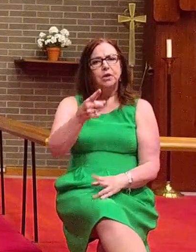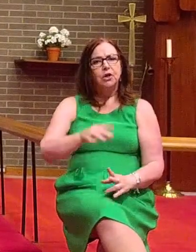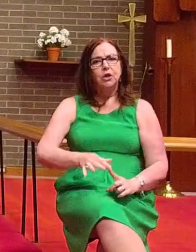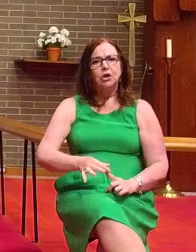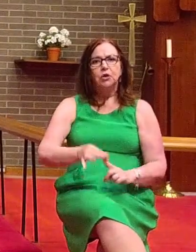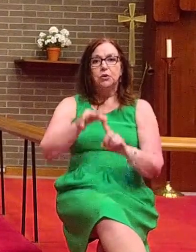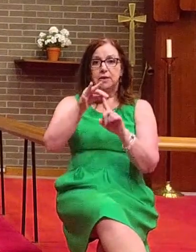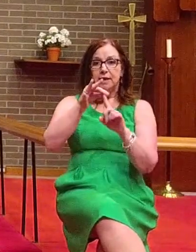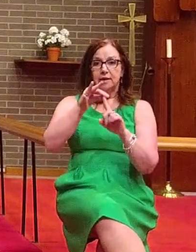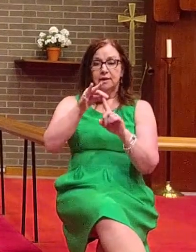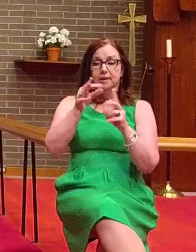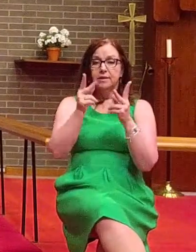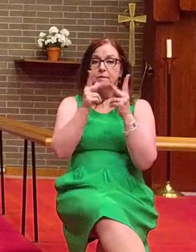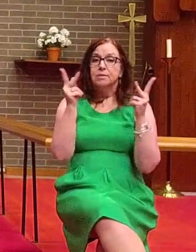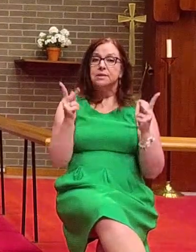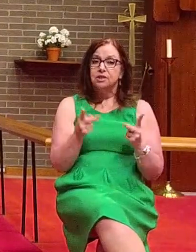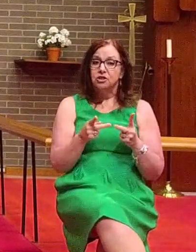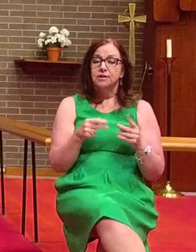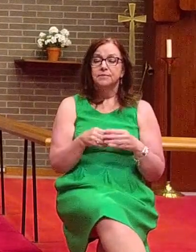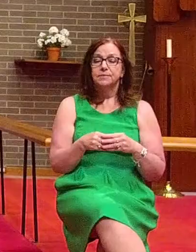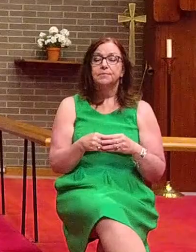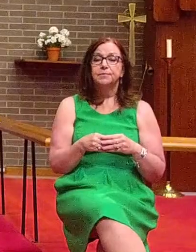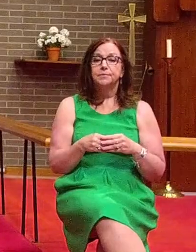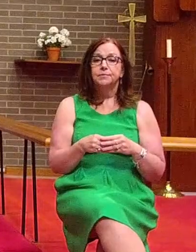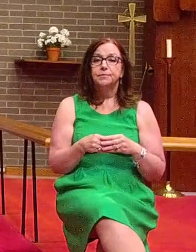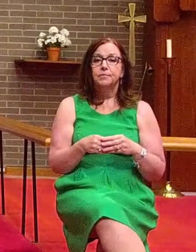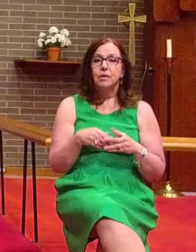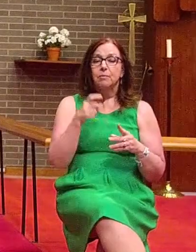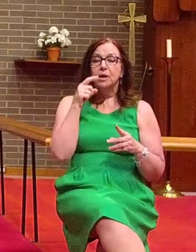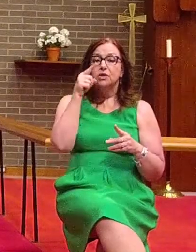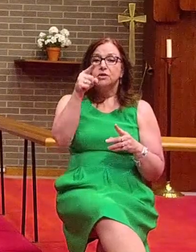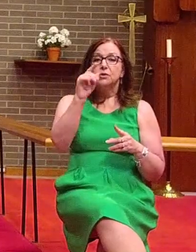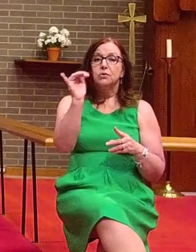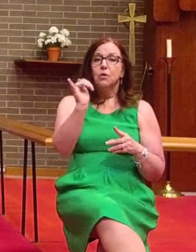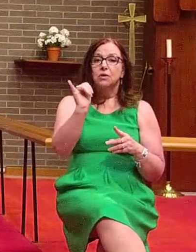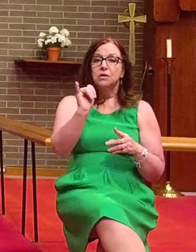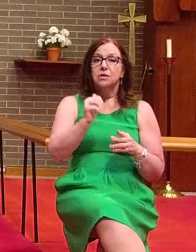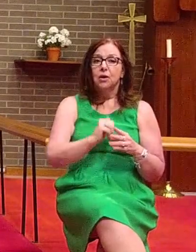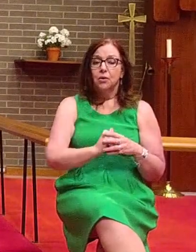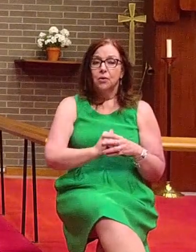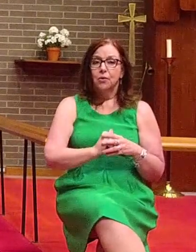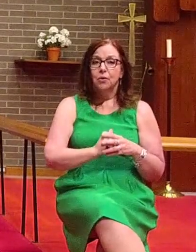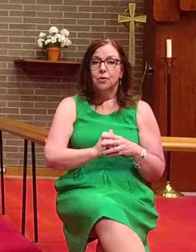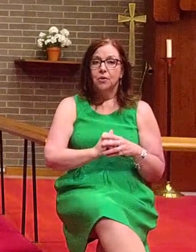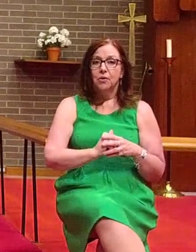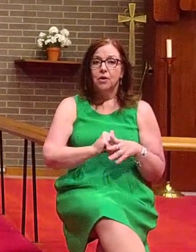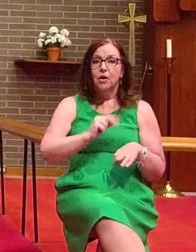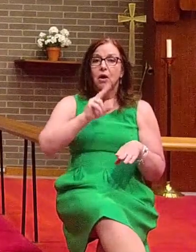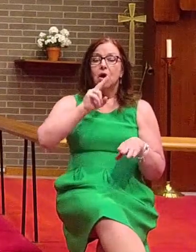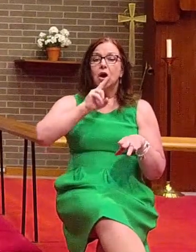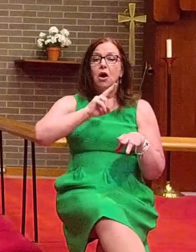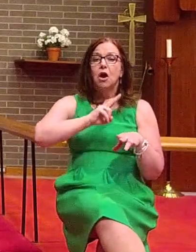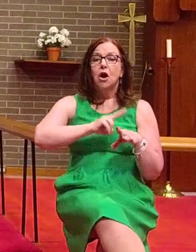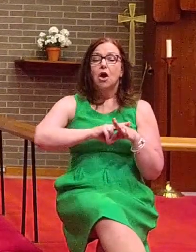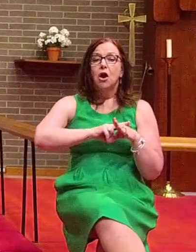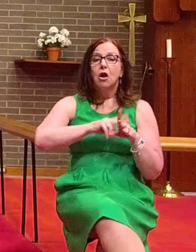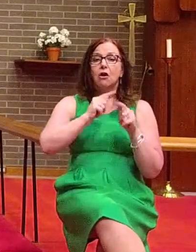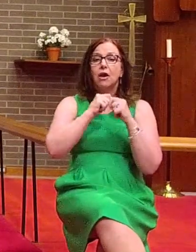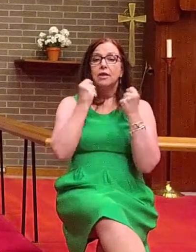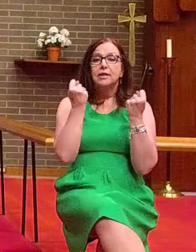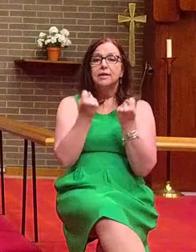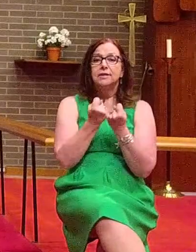unique position because you also are on the delivery